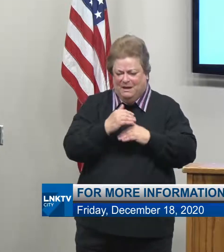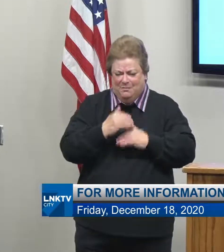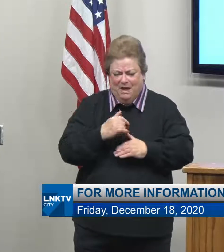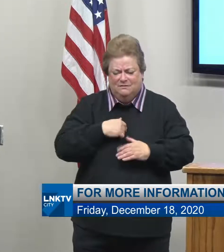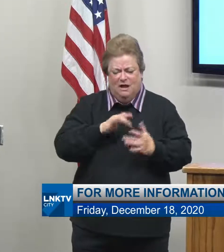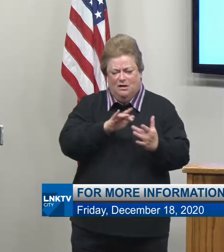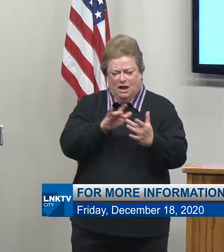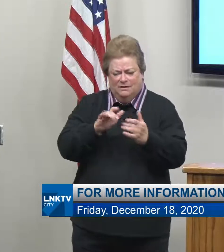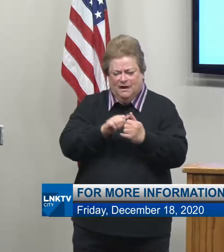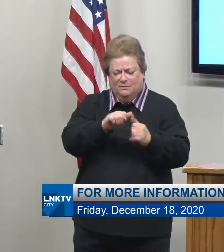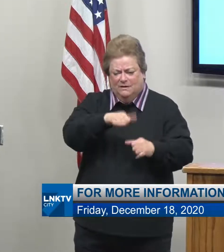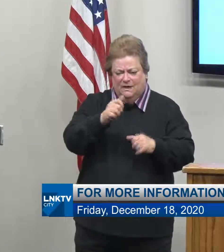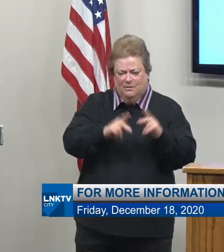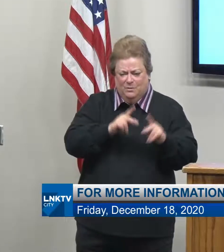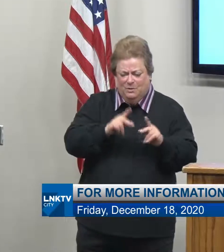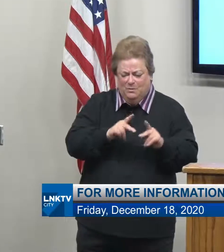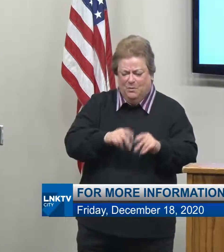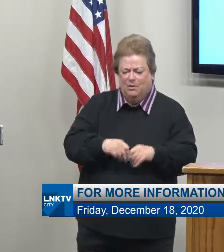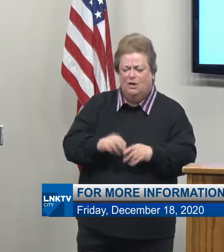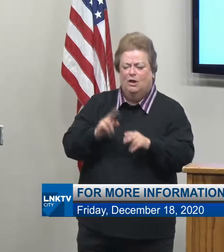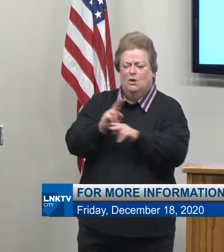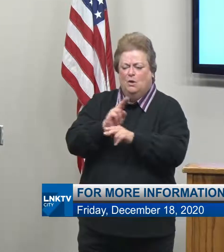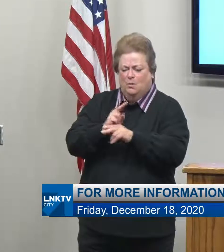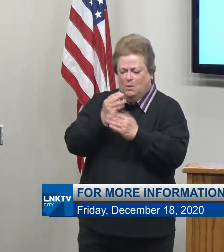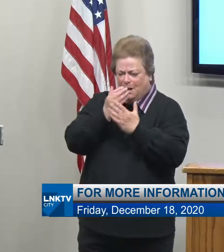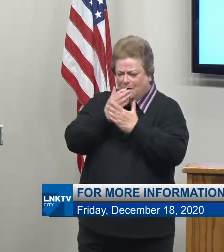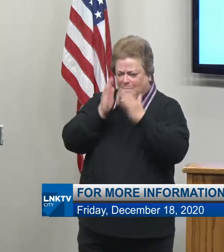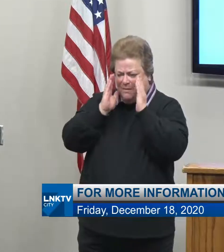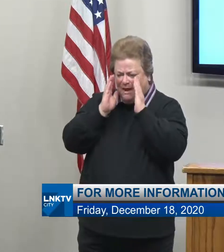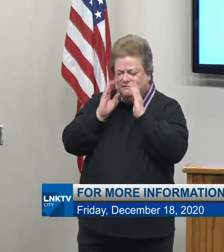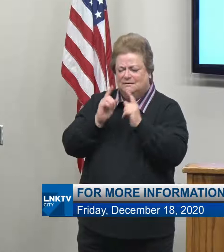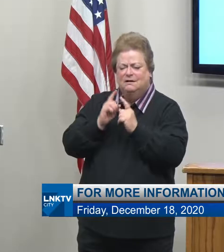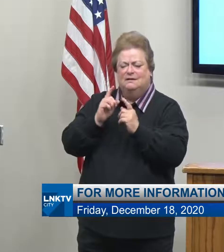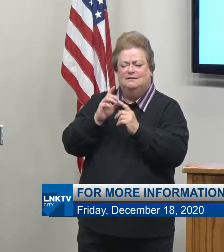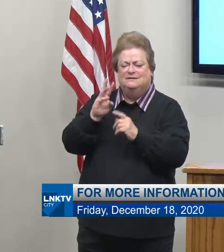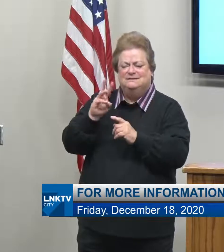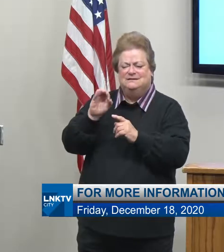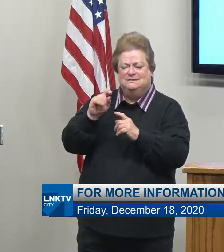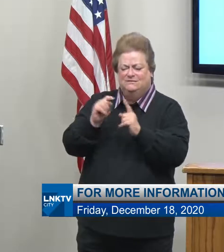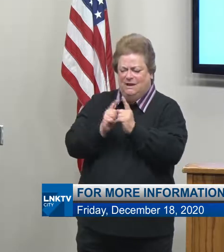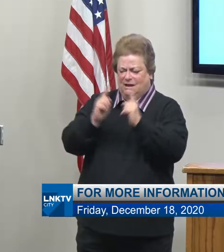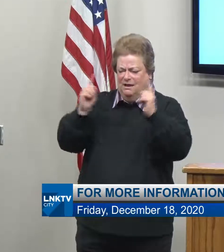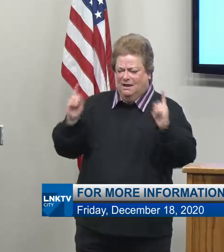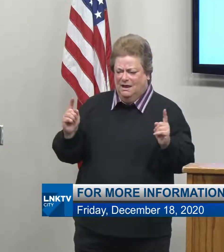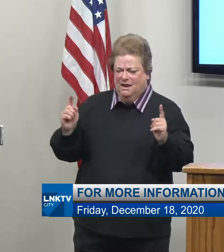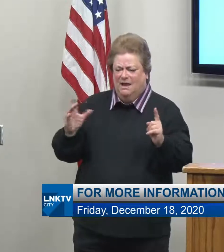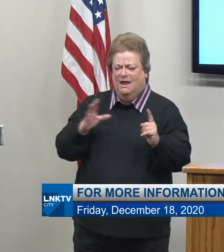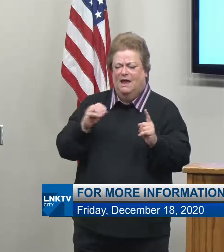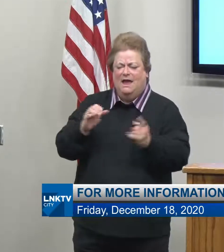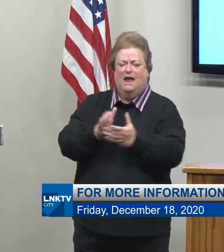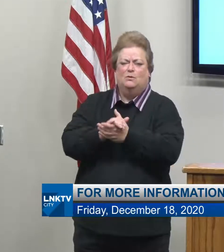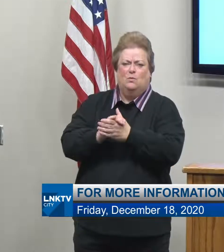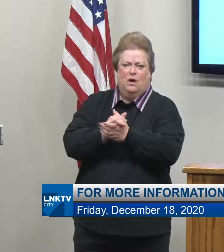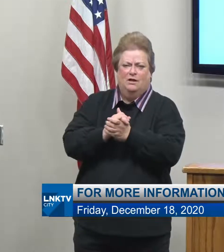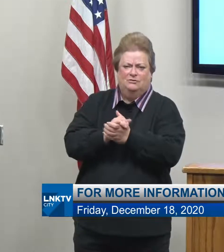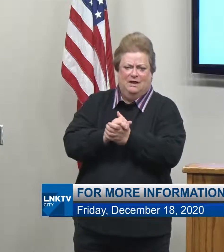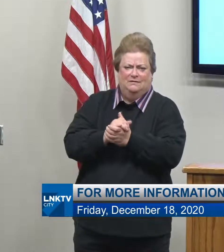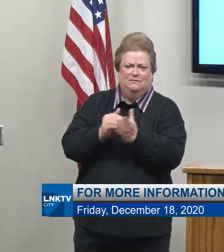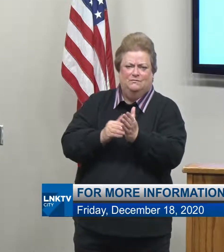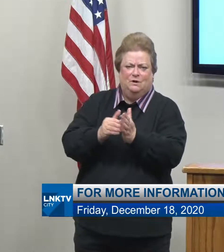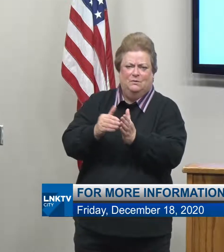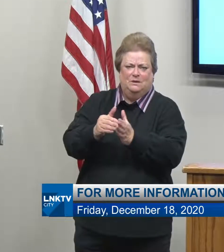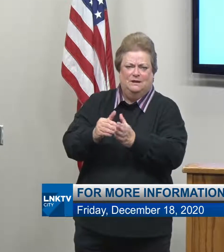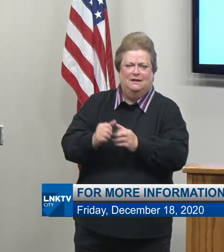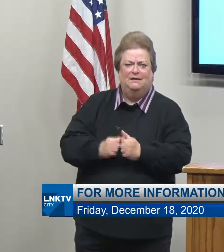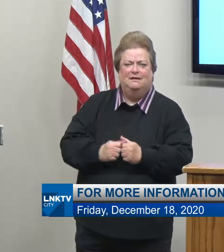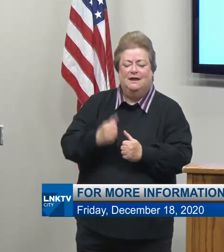our households. Let's wear our masks. Let's stay at least 6 feet from others from outside our households, and let's wash our hands frequently.